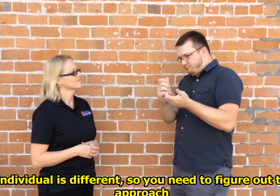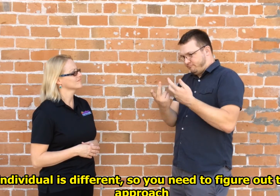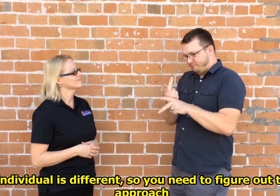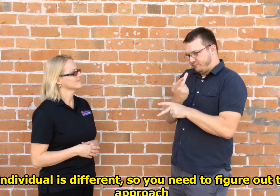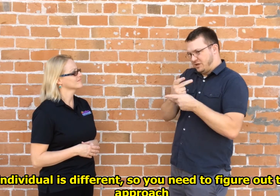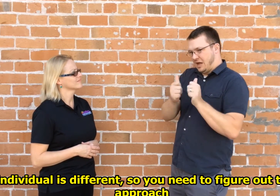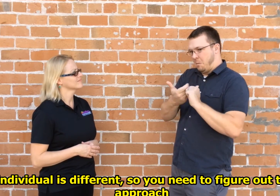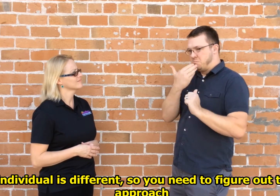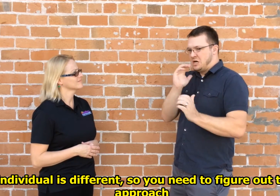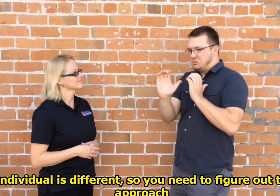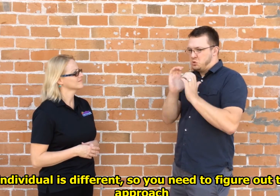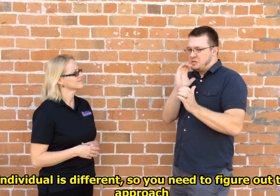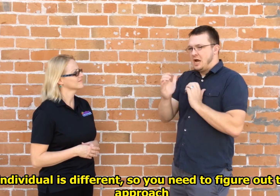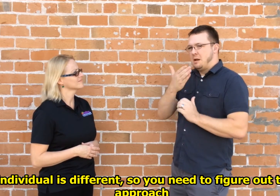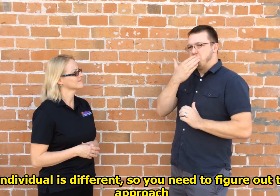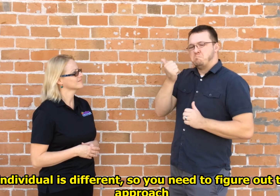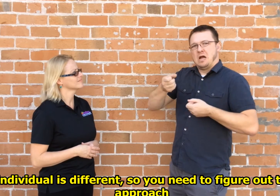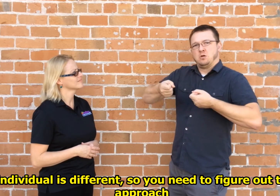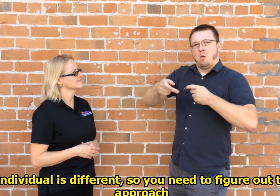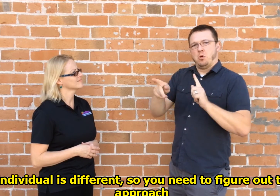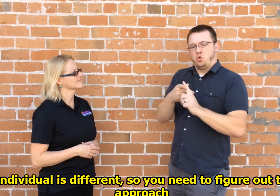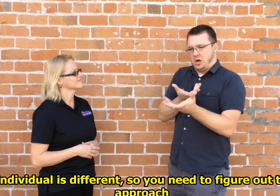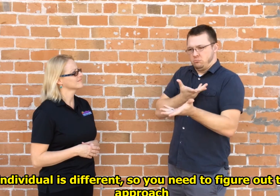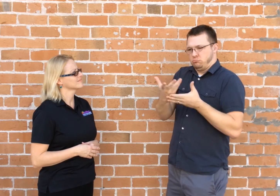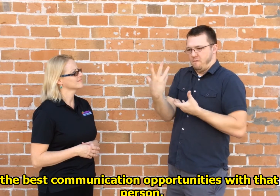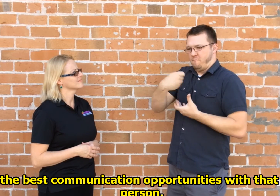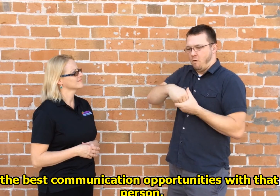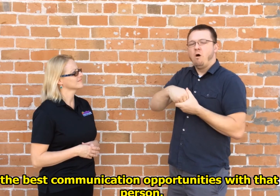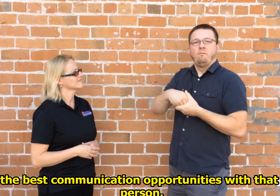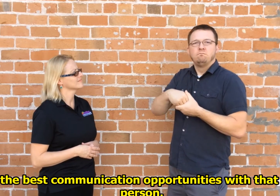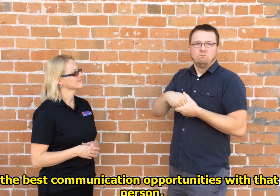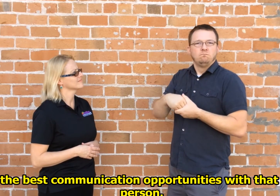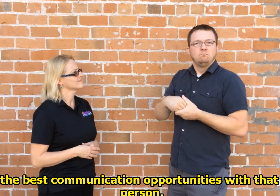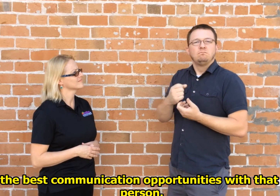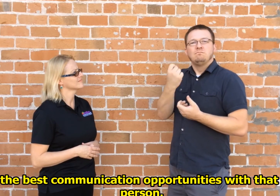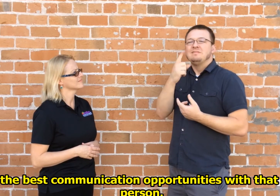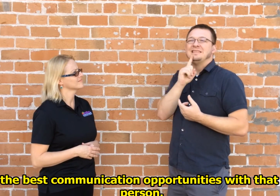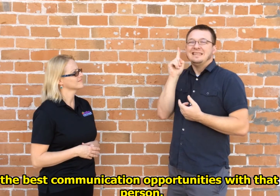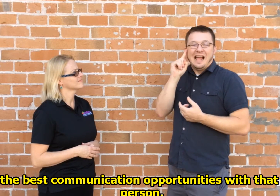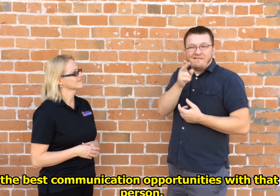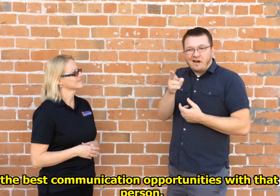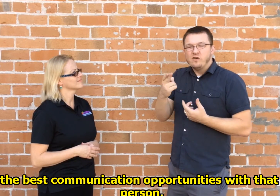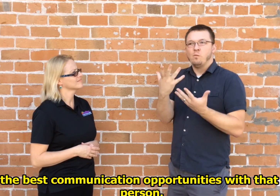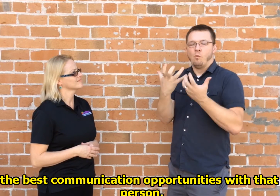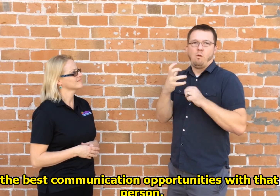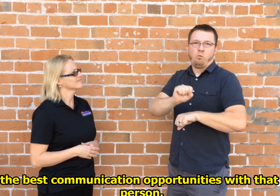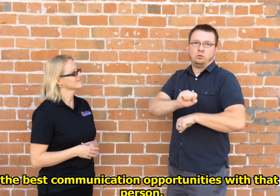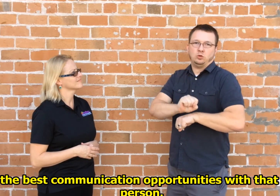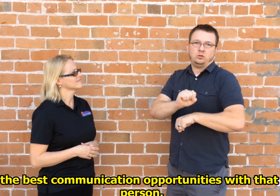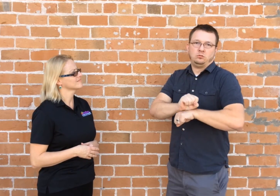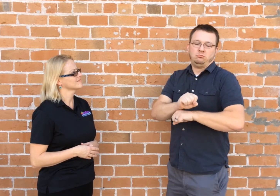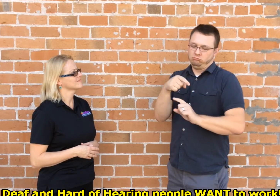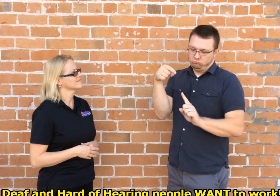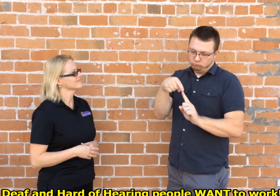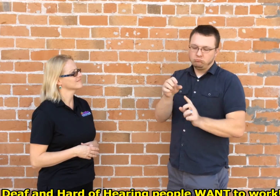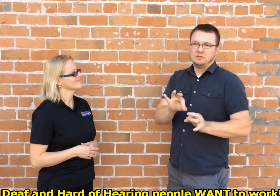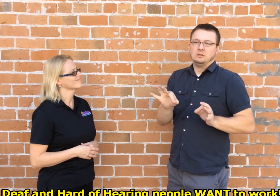is different, so you need to figure out the best approach and the best communication opportunities with that deaf person. Deaf and hard of